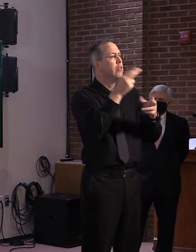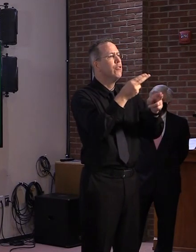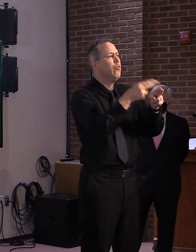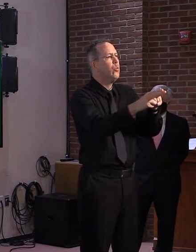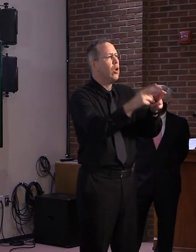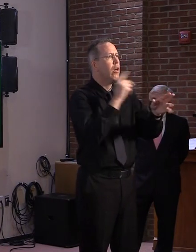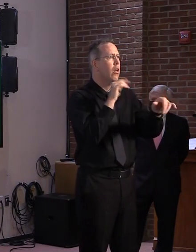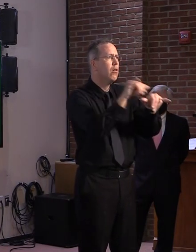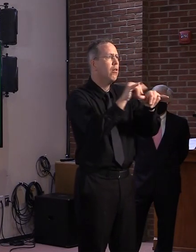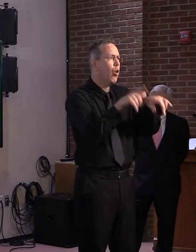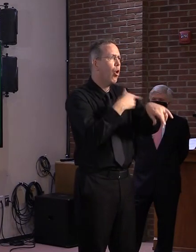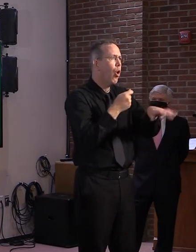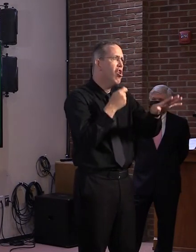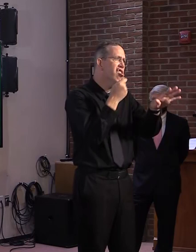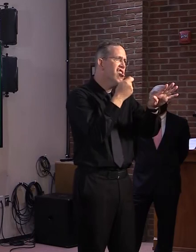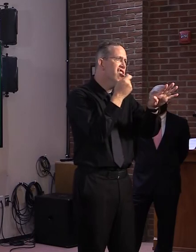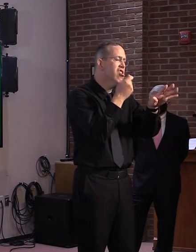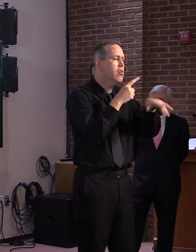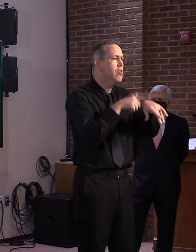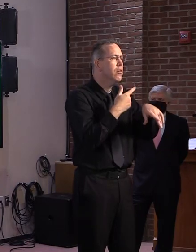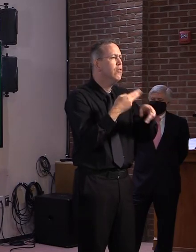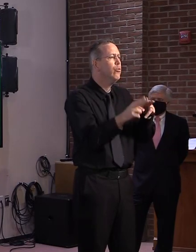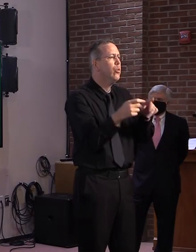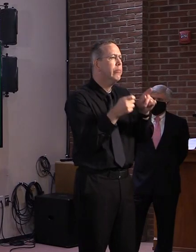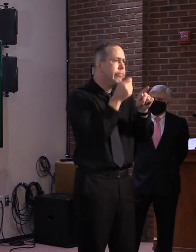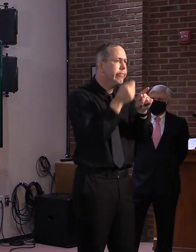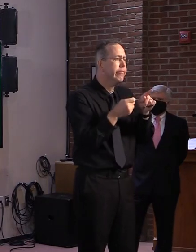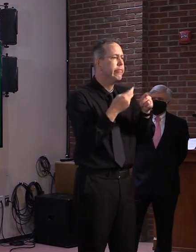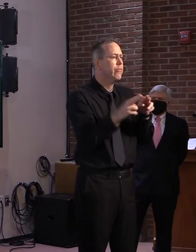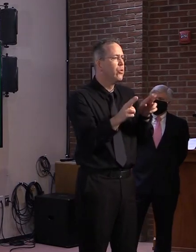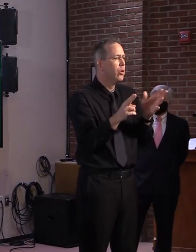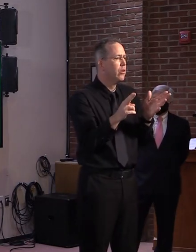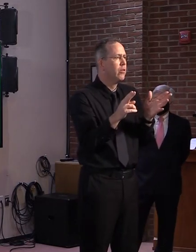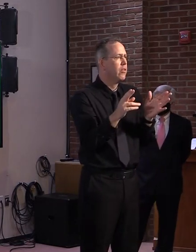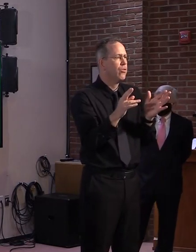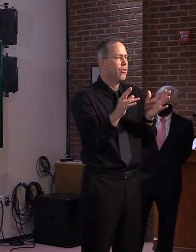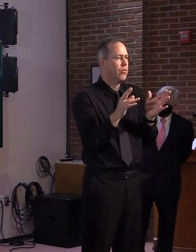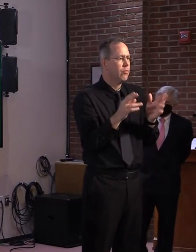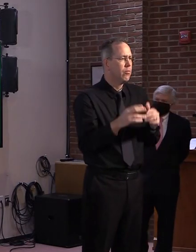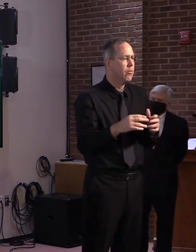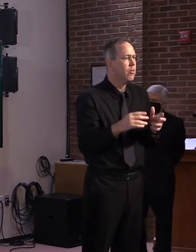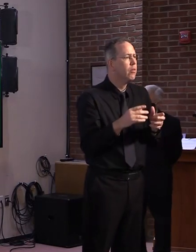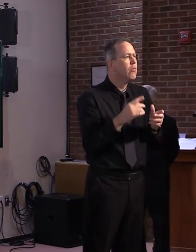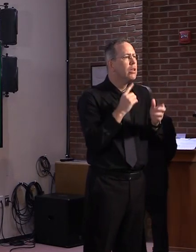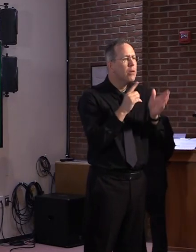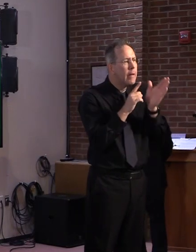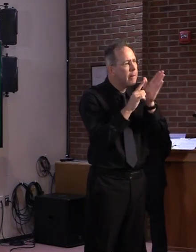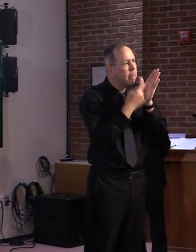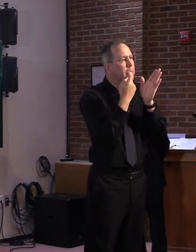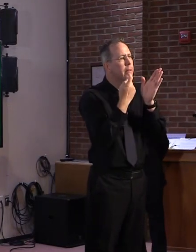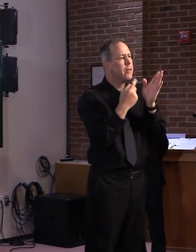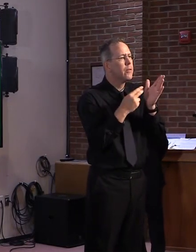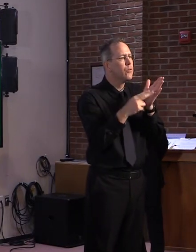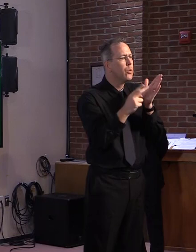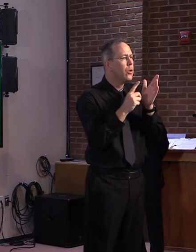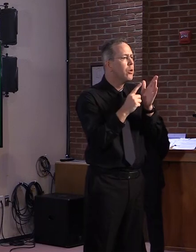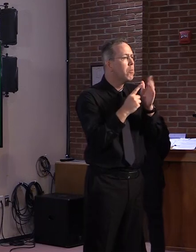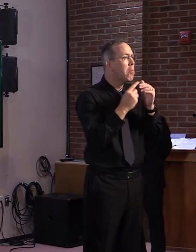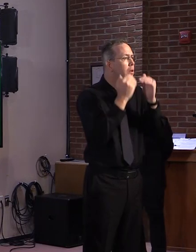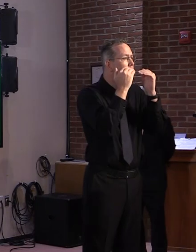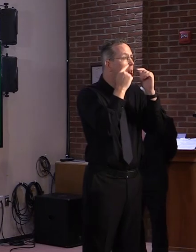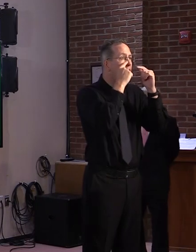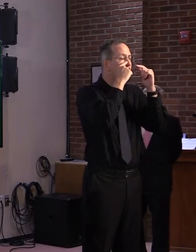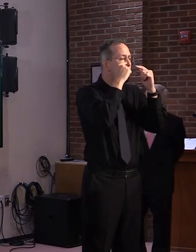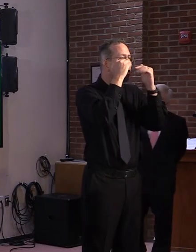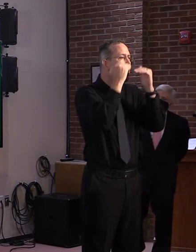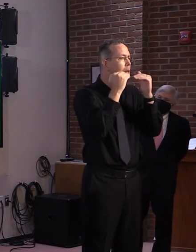to ultimately replace that completely with what's called just a nasal swab, which is actually the front of the nose. which a person